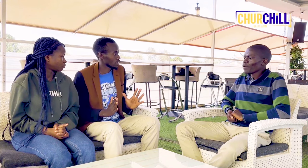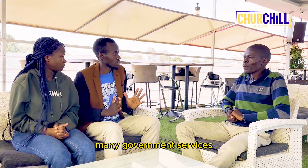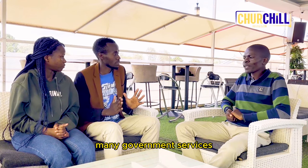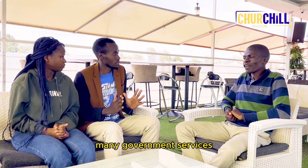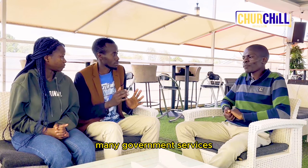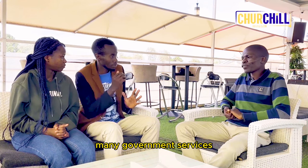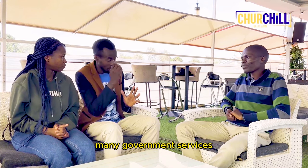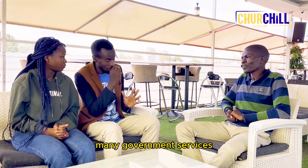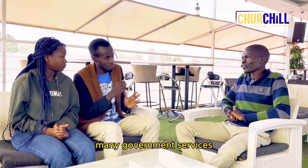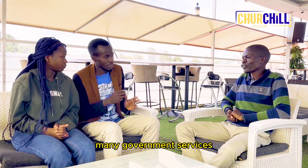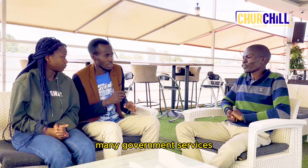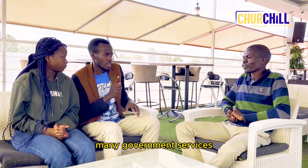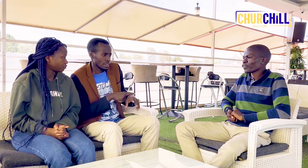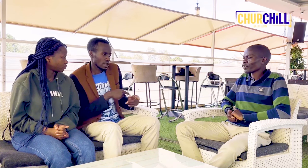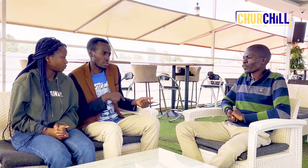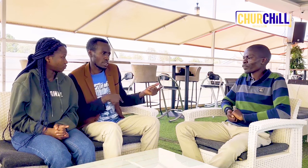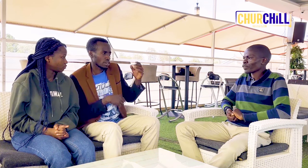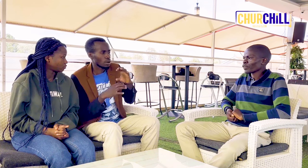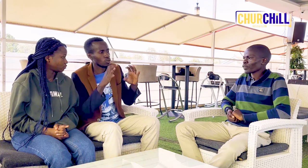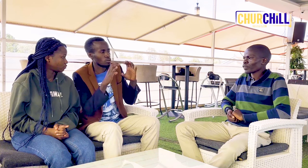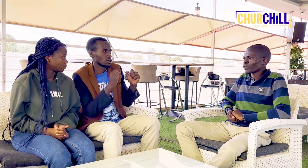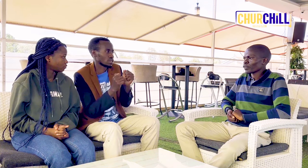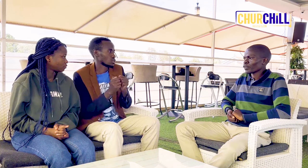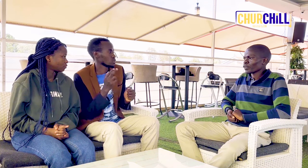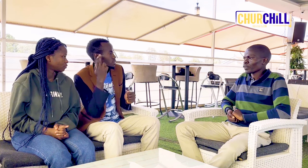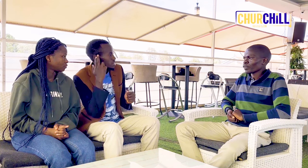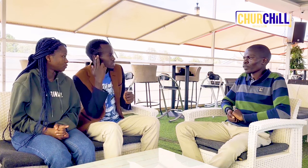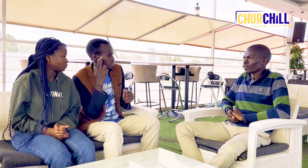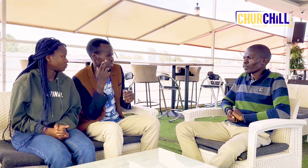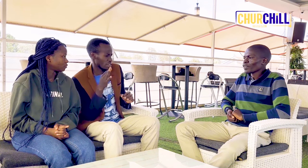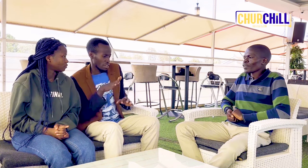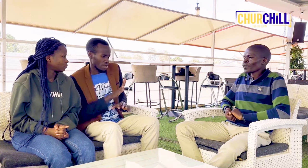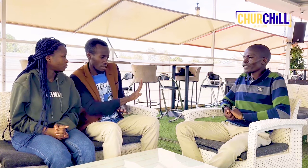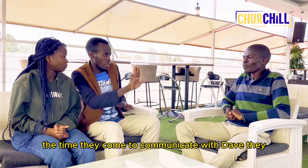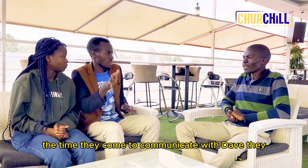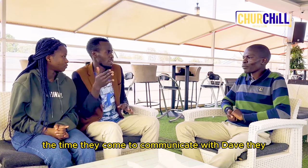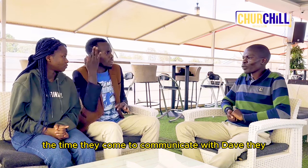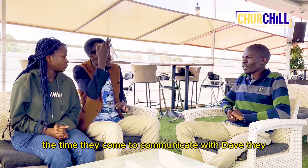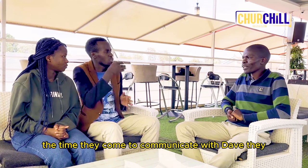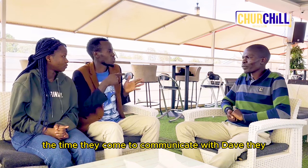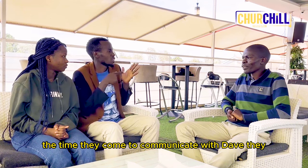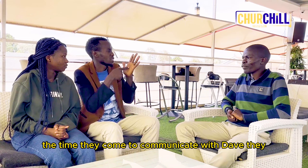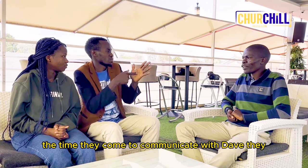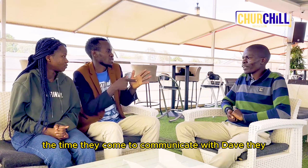Many government services, the time they come to communicate with deaf, the